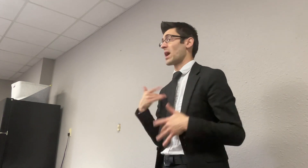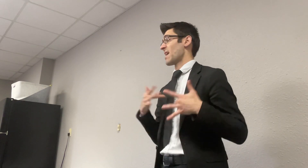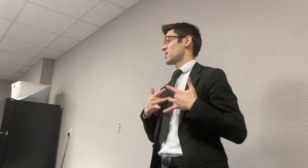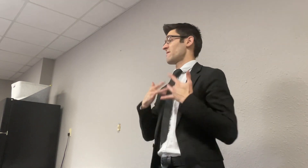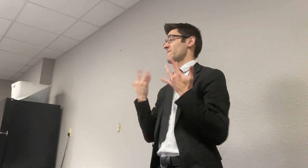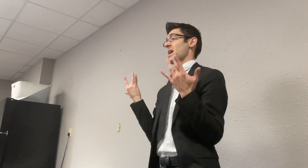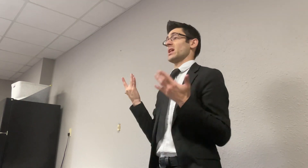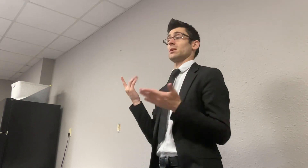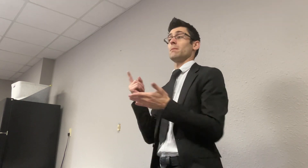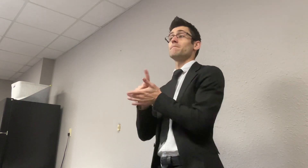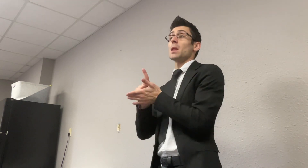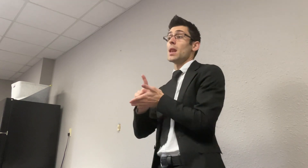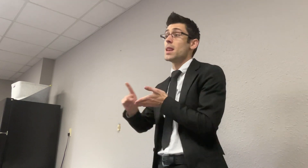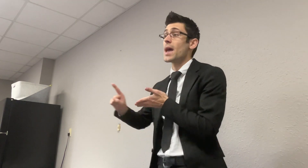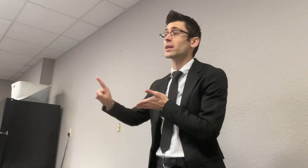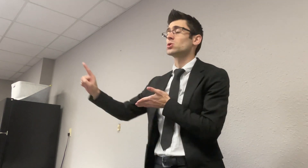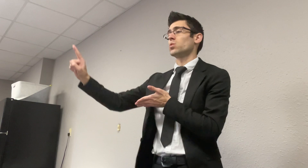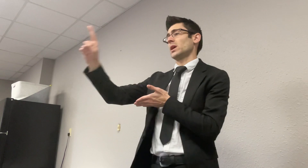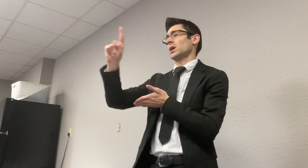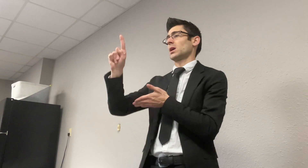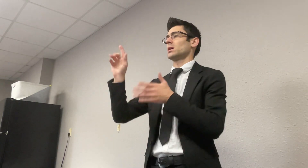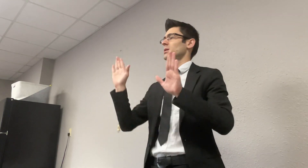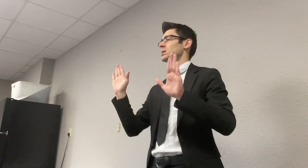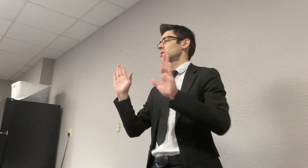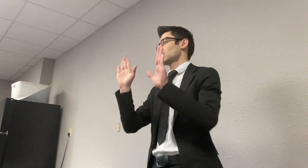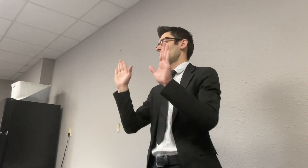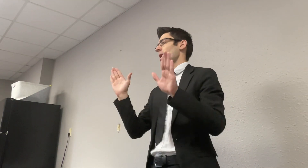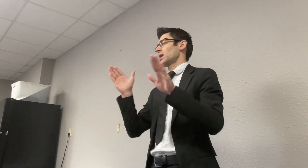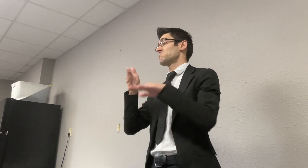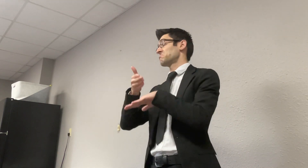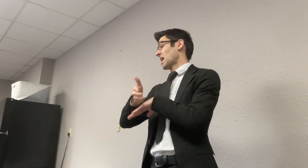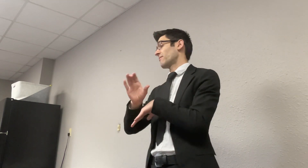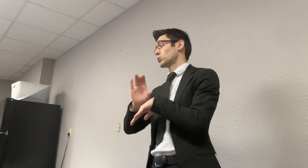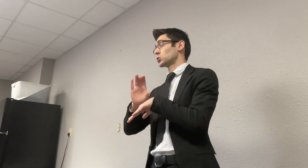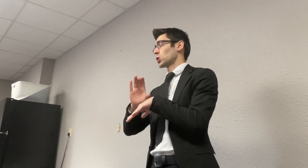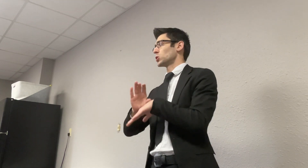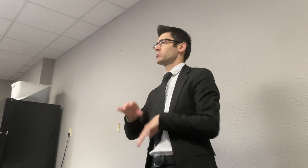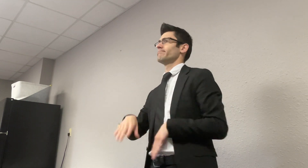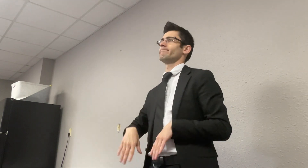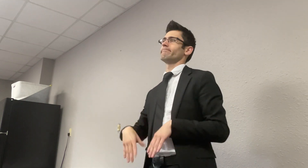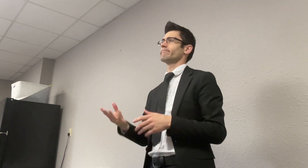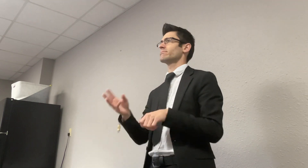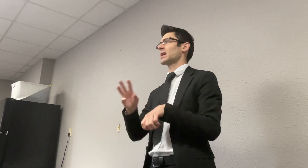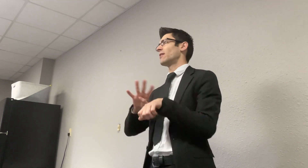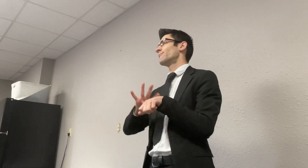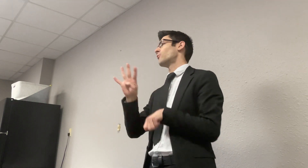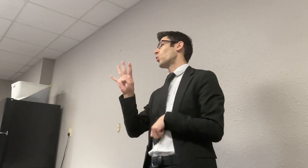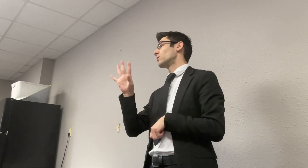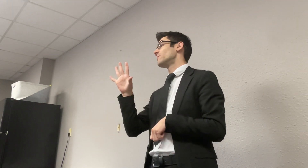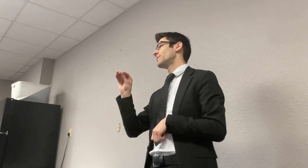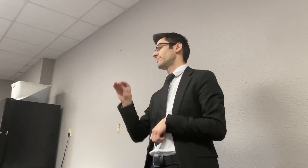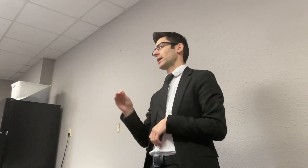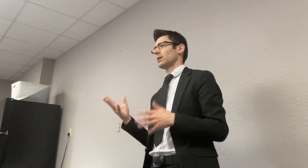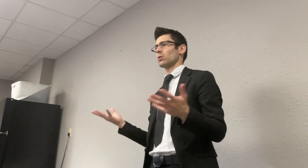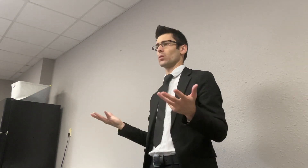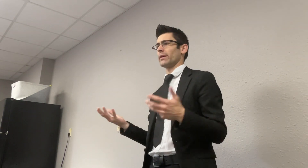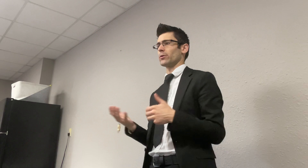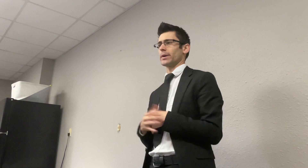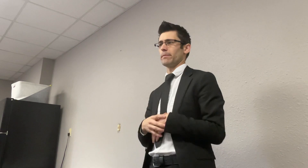having an event next week, Sunday, after church at 4:50 or whatever time,